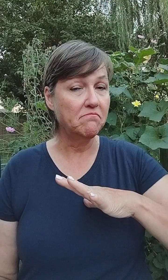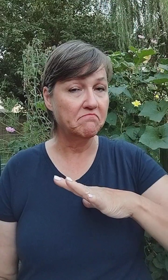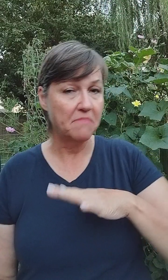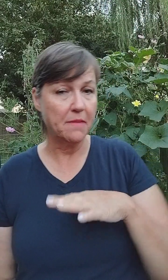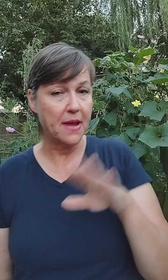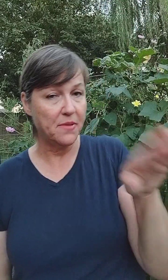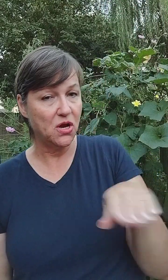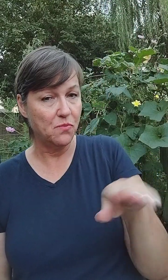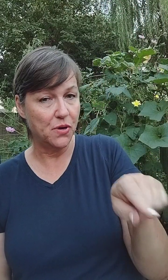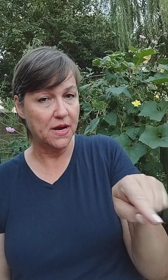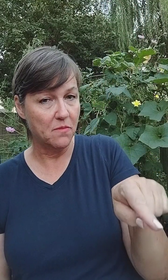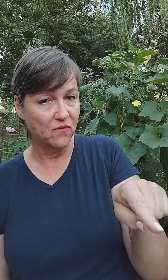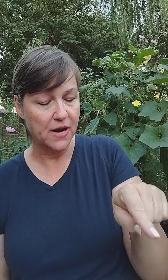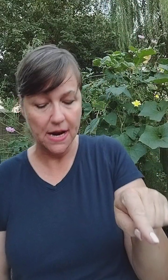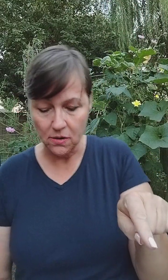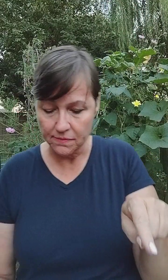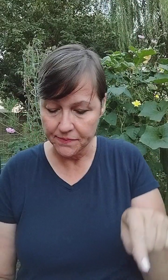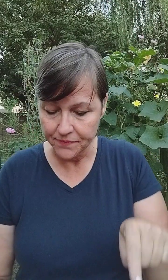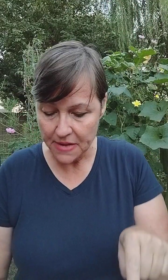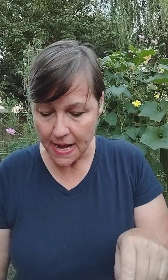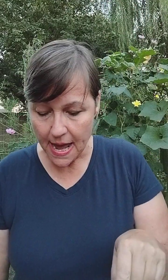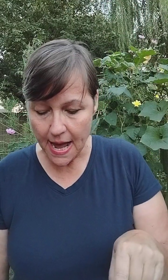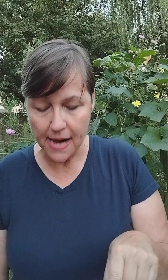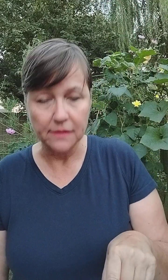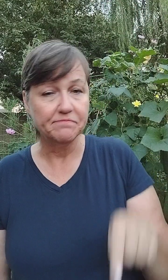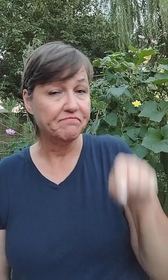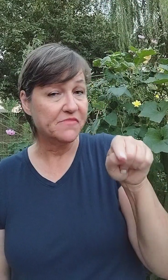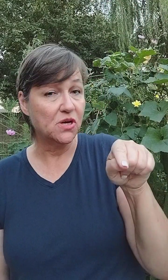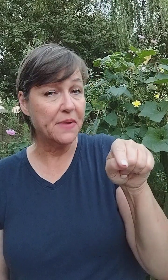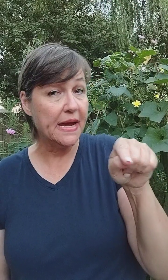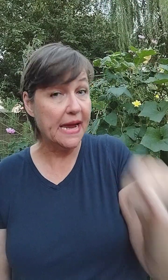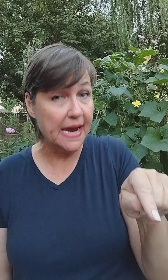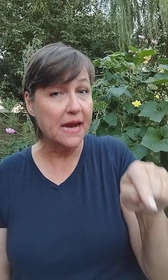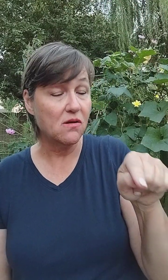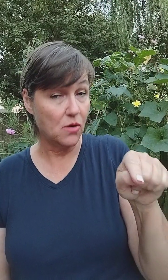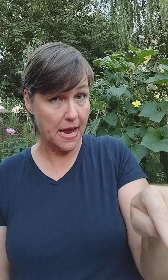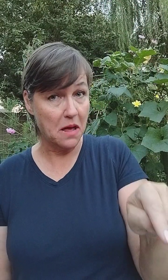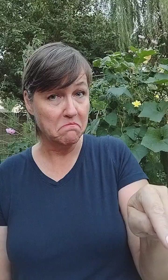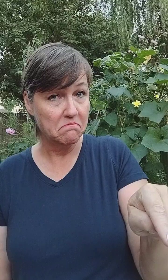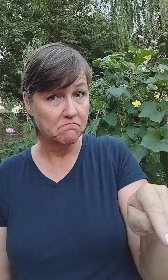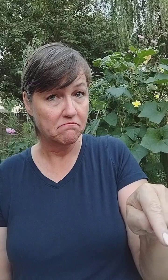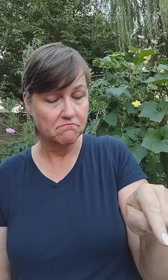and maybe you put him over here. So it'd be he or him.